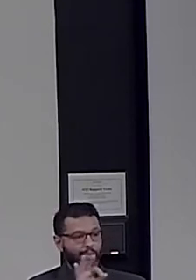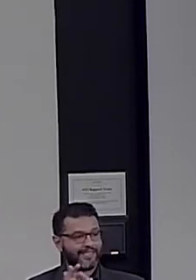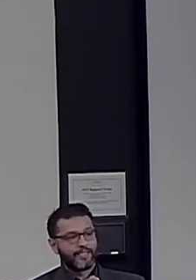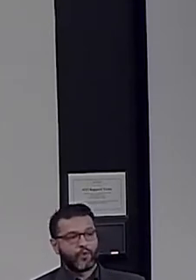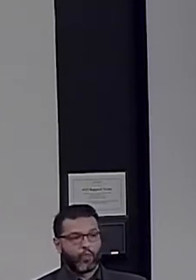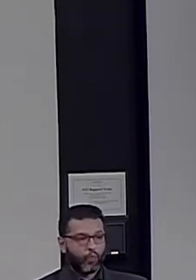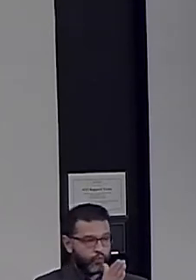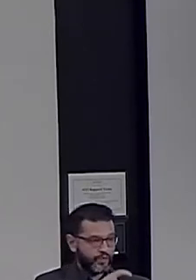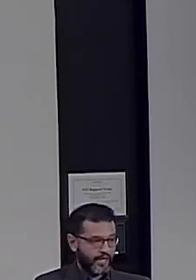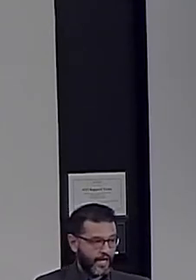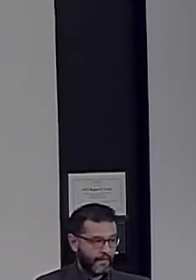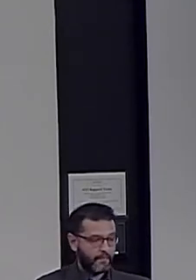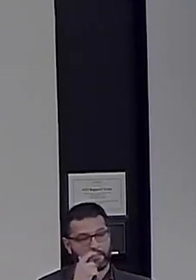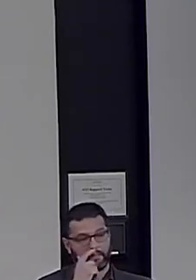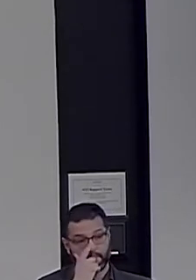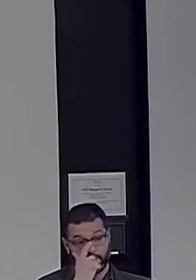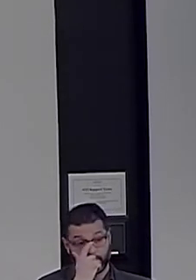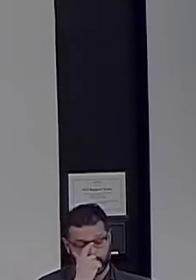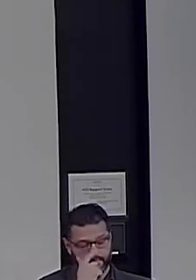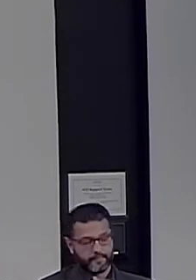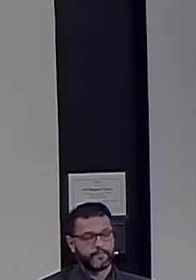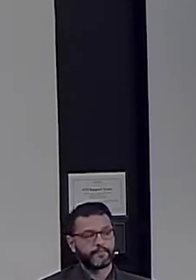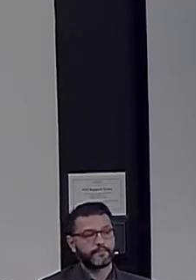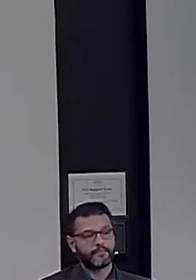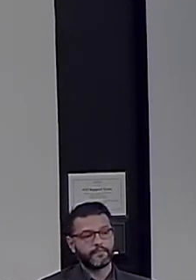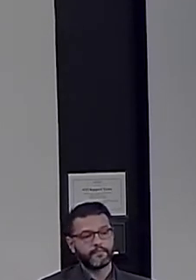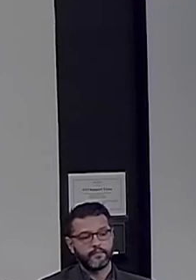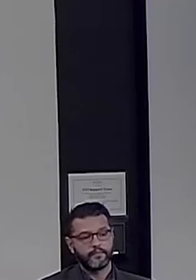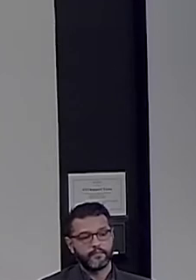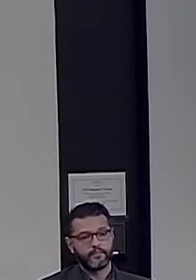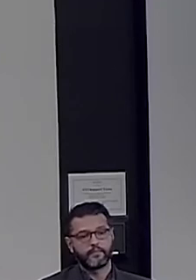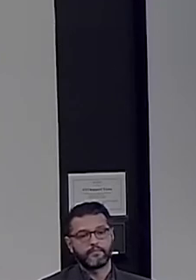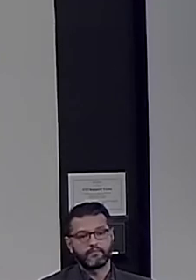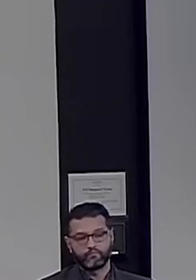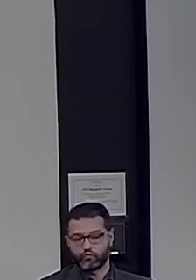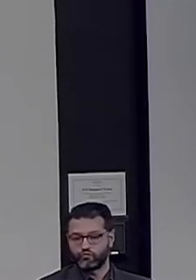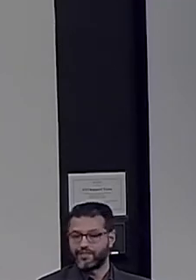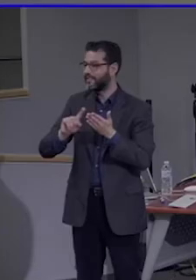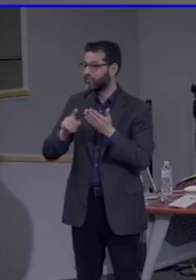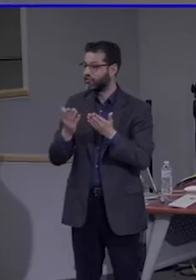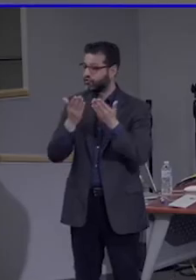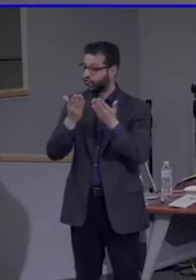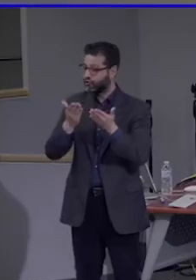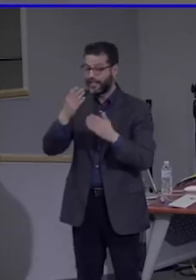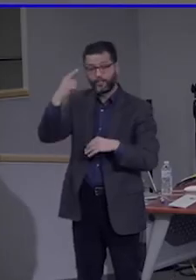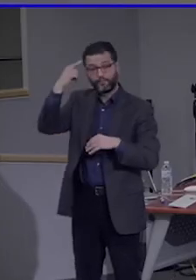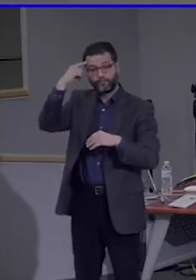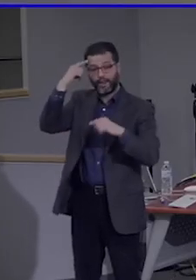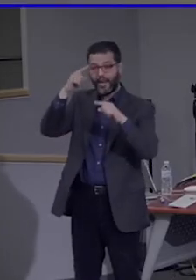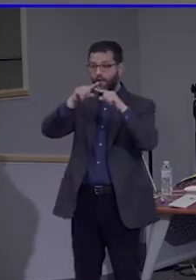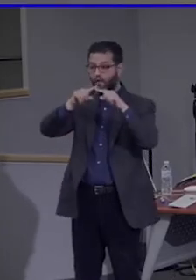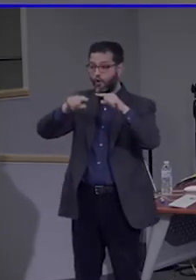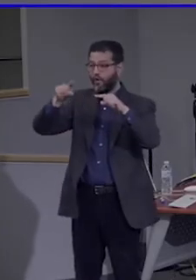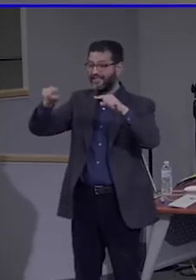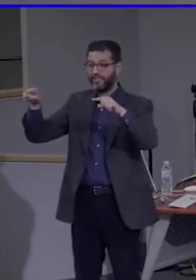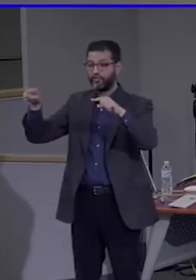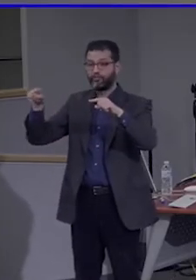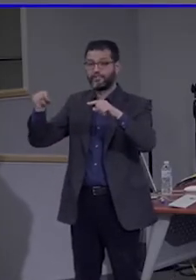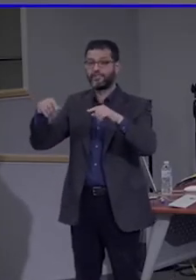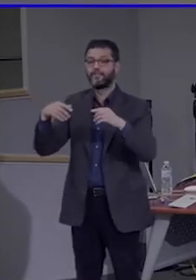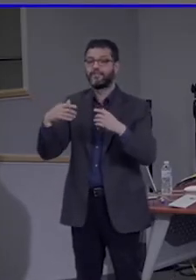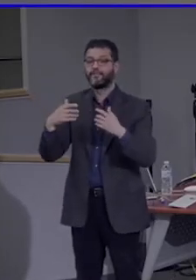so research suggests that brain oscillations these cyclic fluctuations